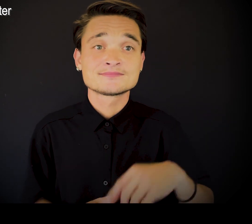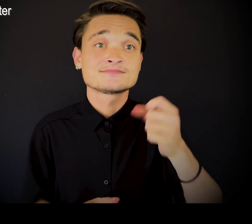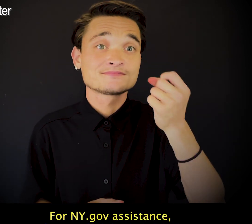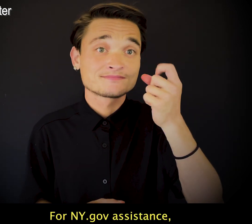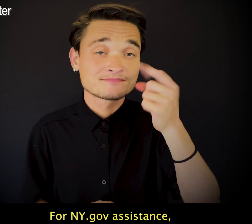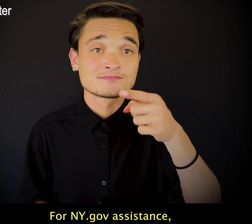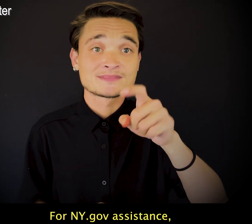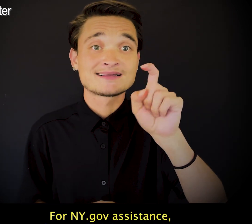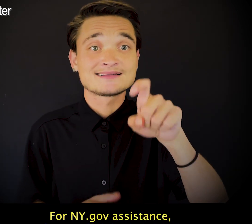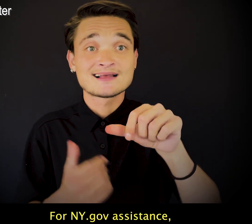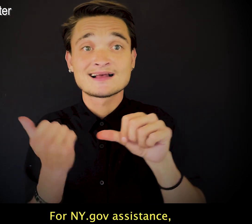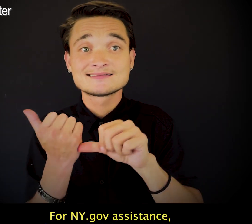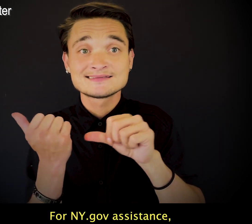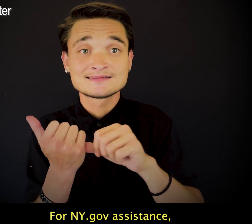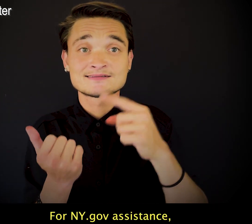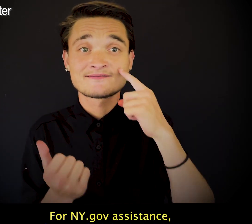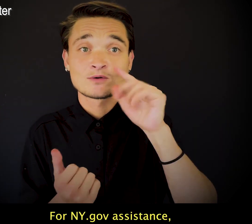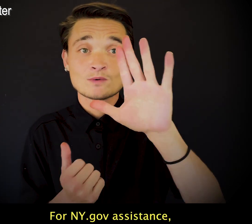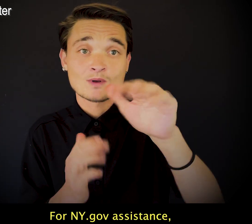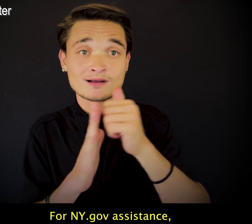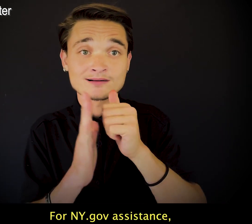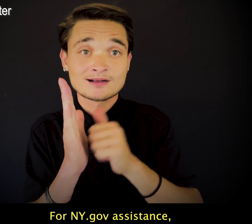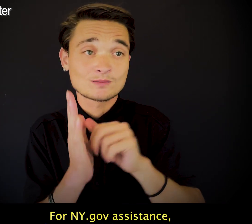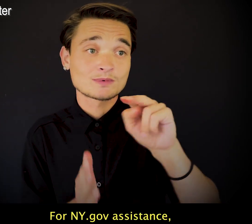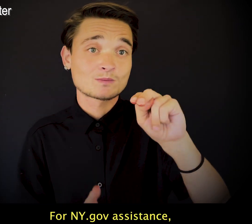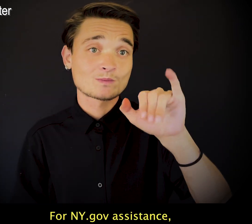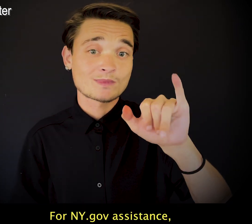For ny.gov assistance, please call